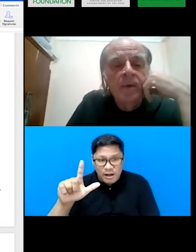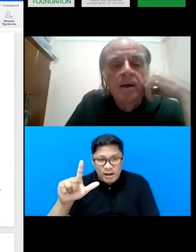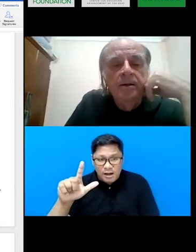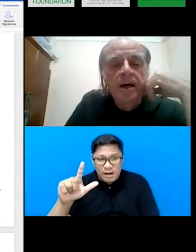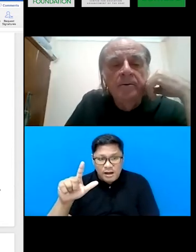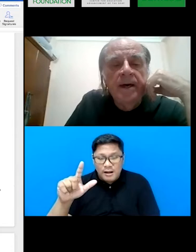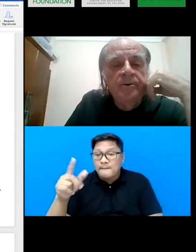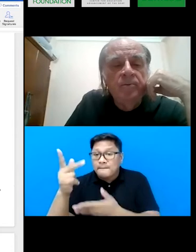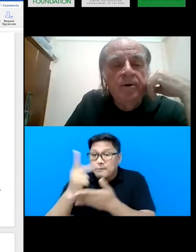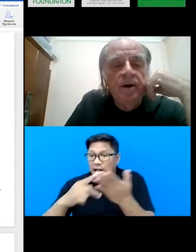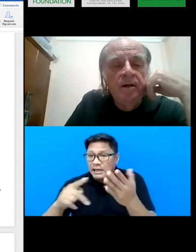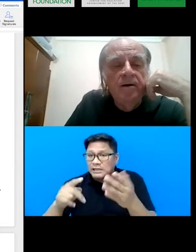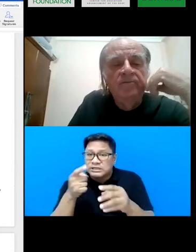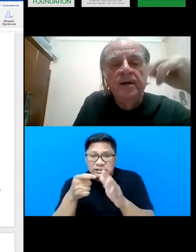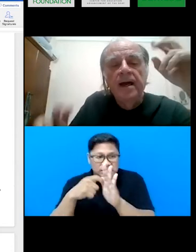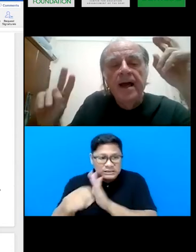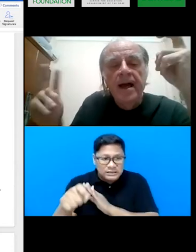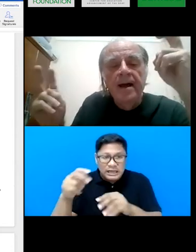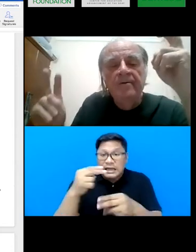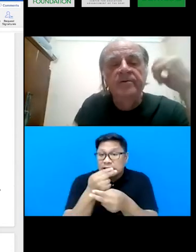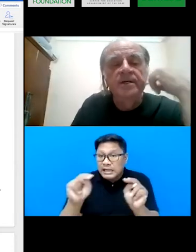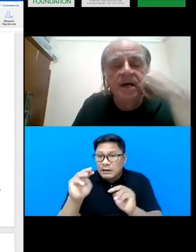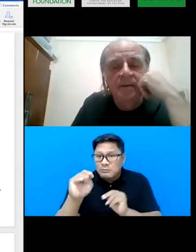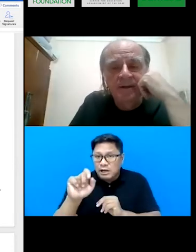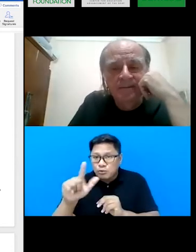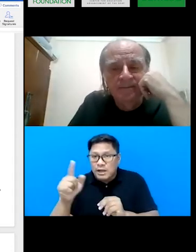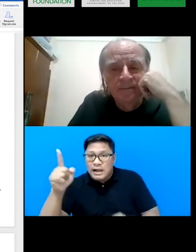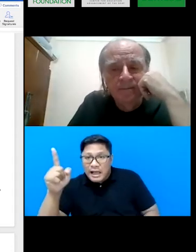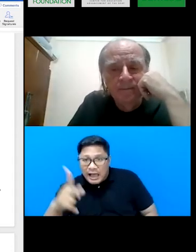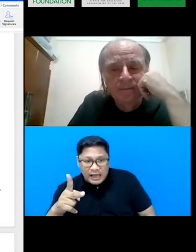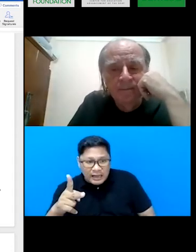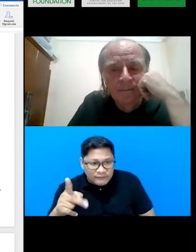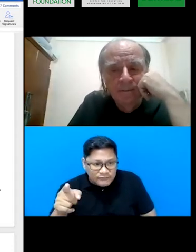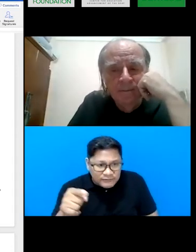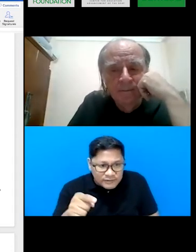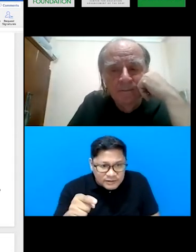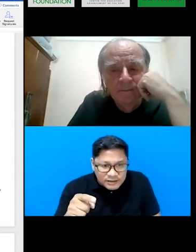deleted. Non-manual part of have is kept.